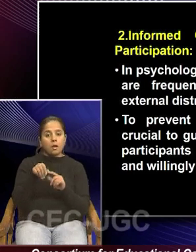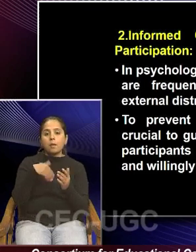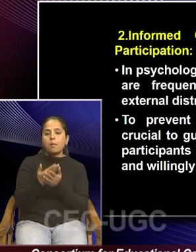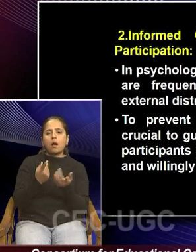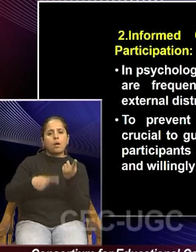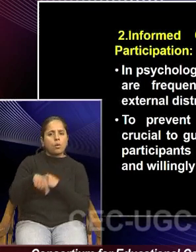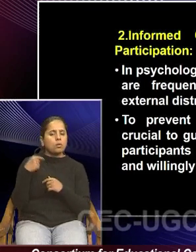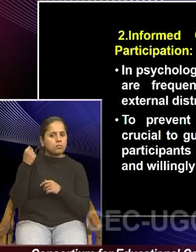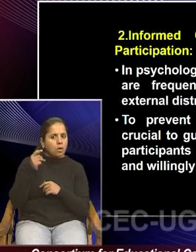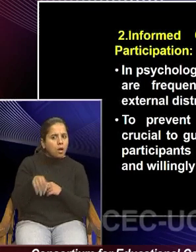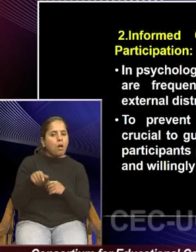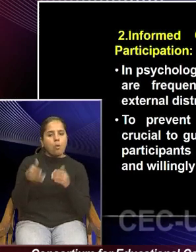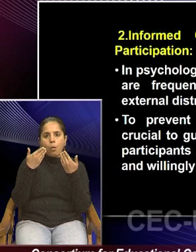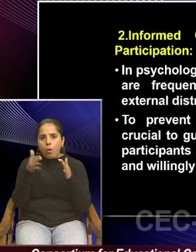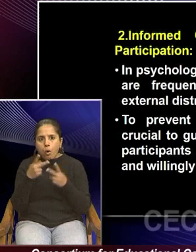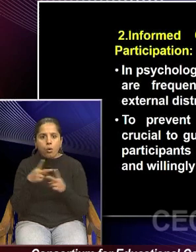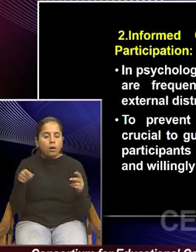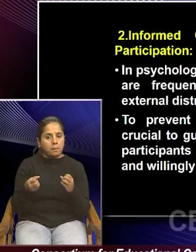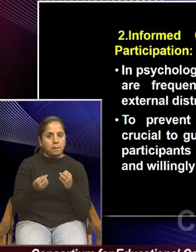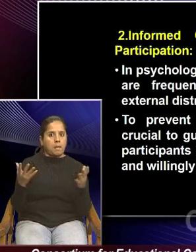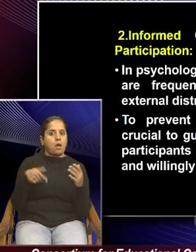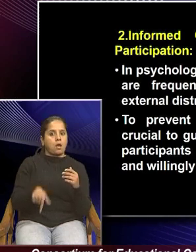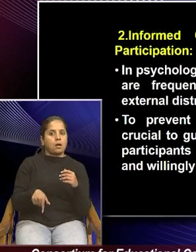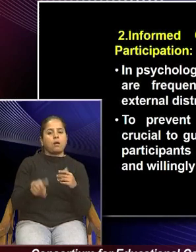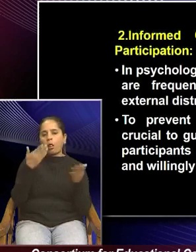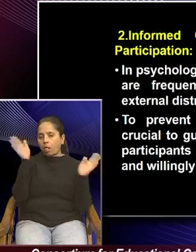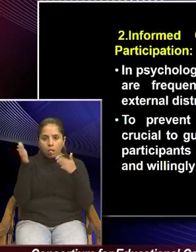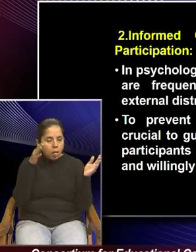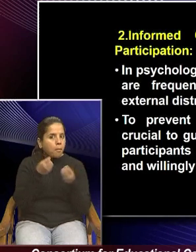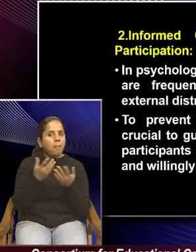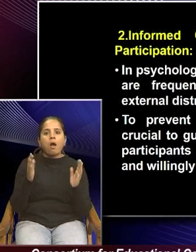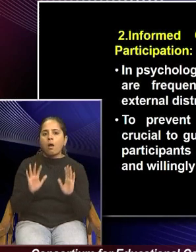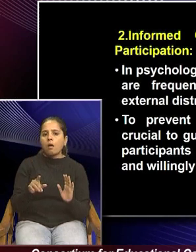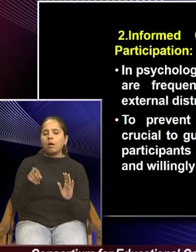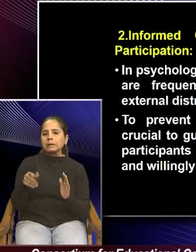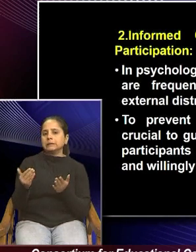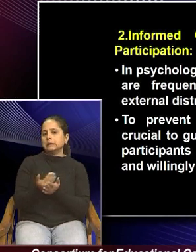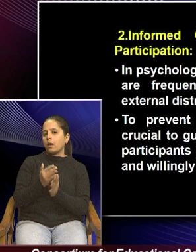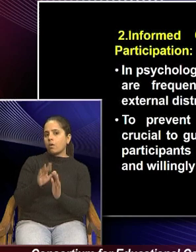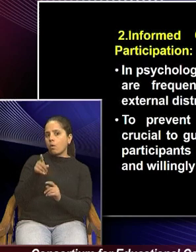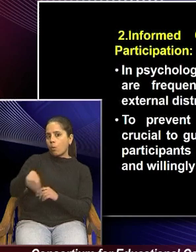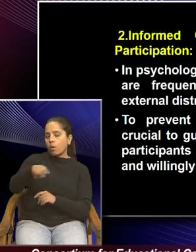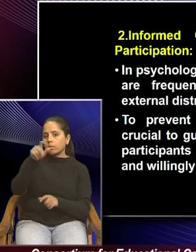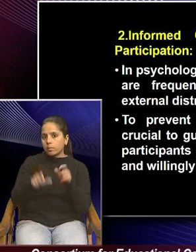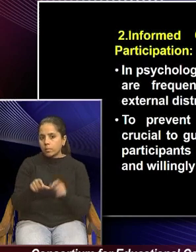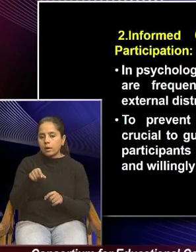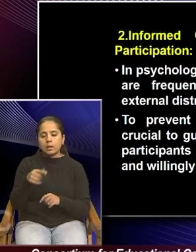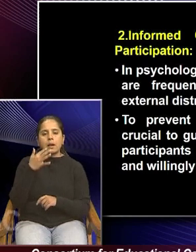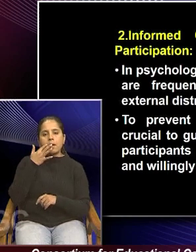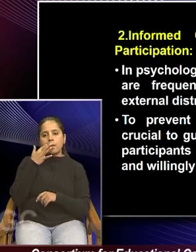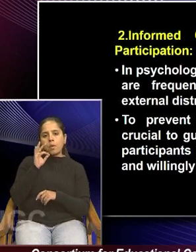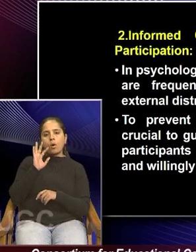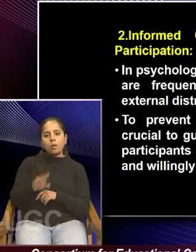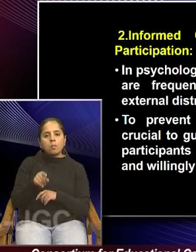are frequently exposed to several external distractions. To prevent such disruptions, it is crucial